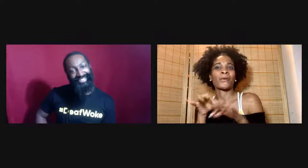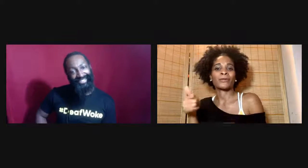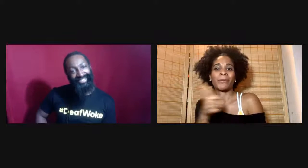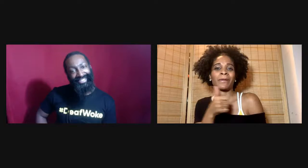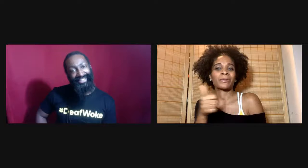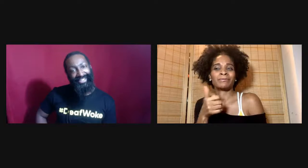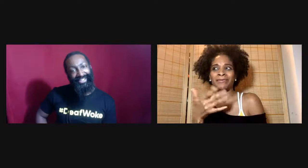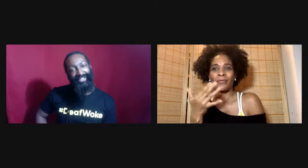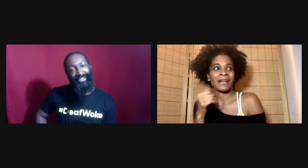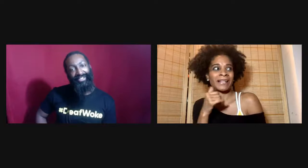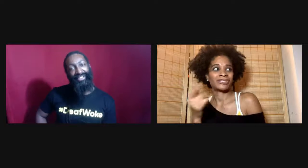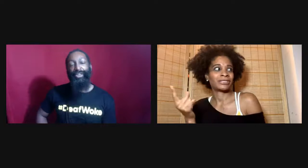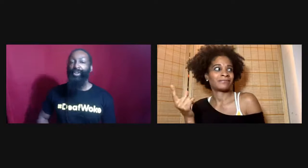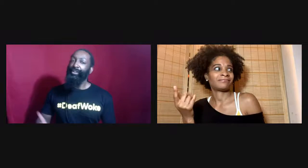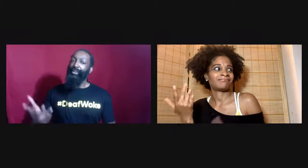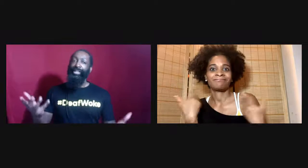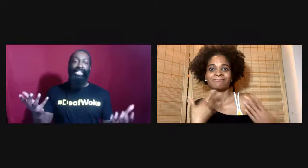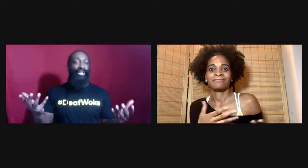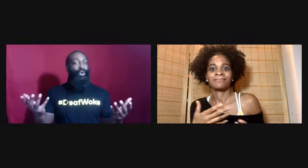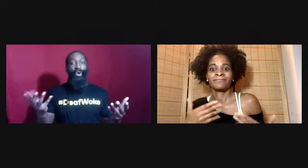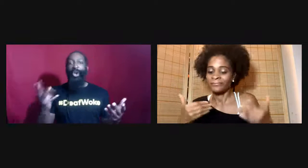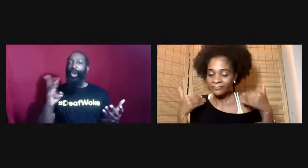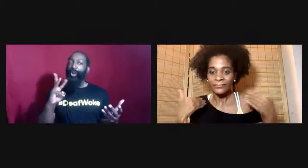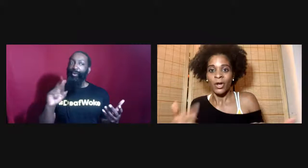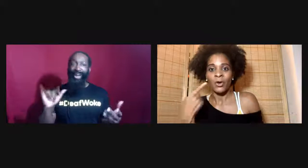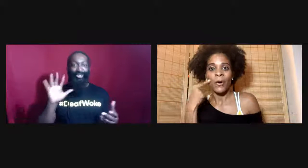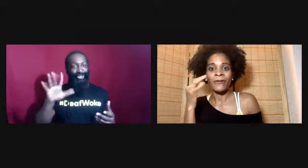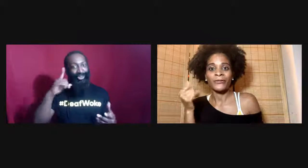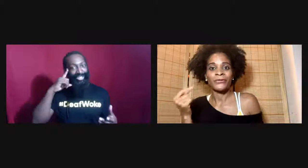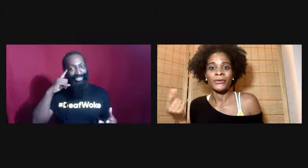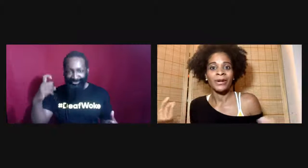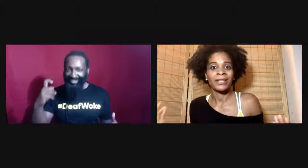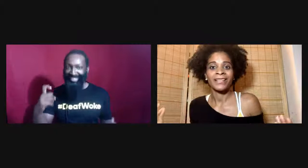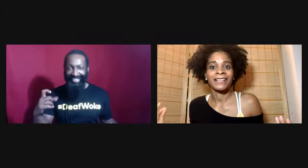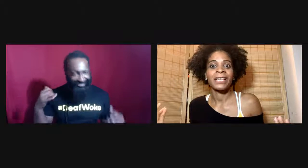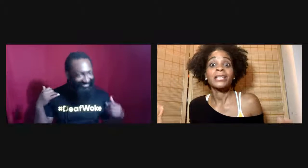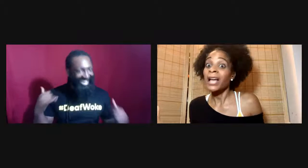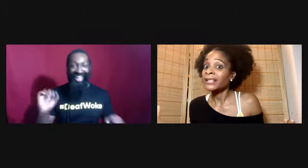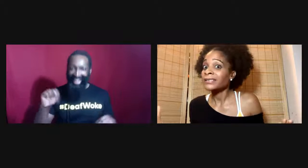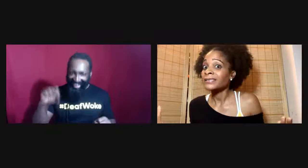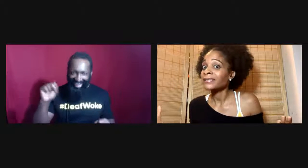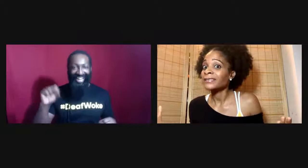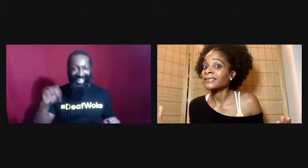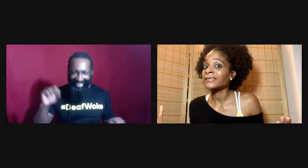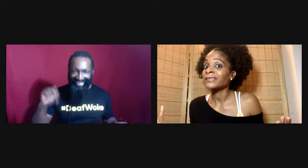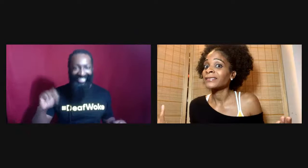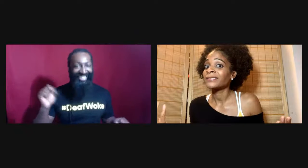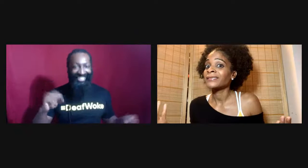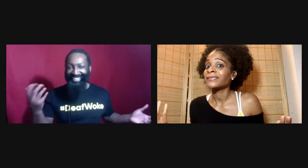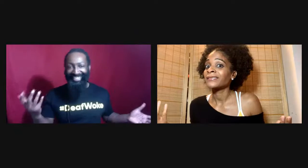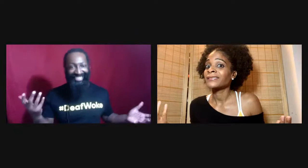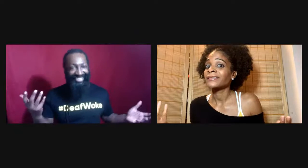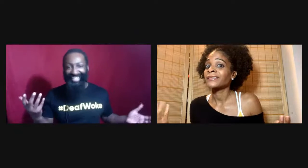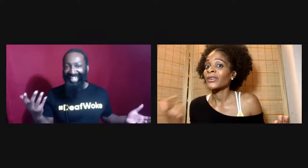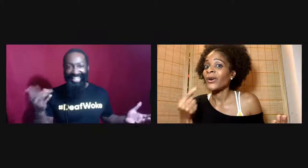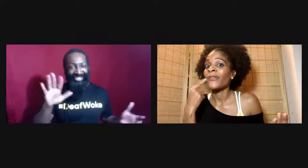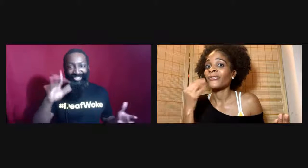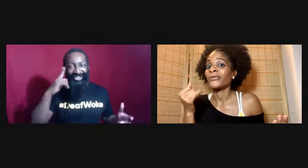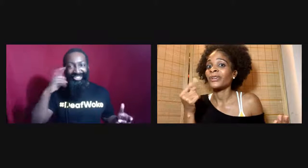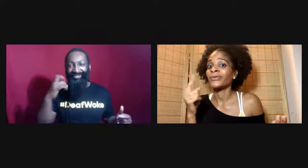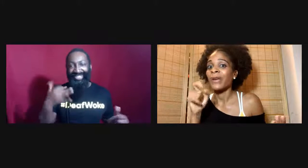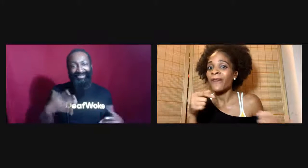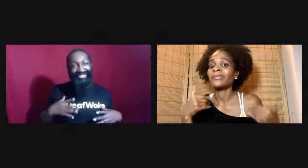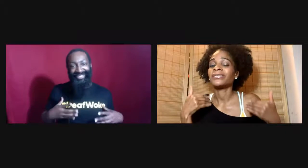And you know, I just decided it wasn't worth it to commute back and forth to Philadelphia from New York, and vice